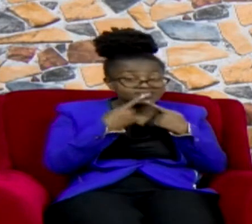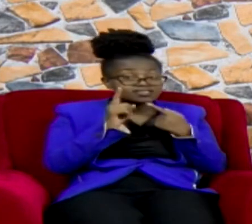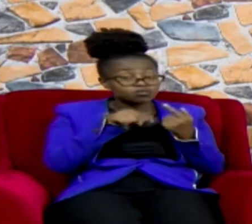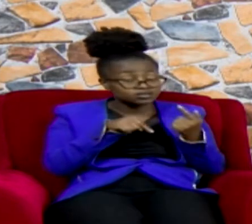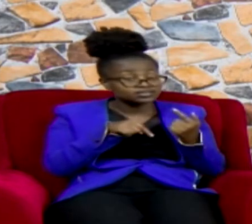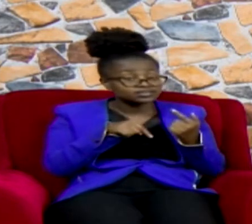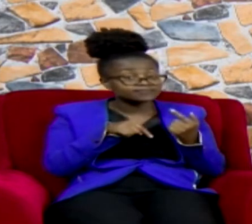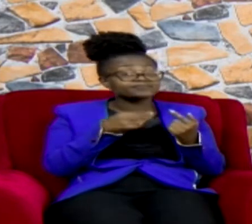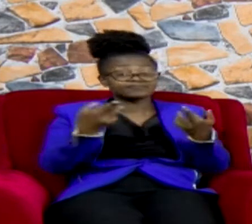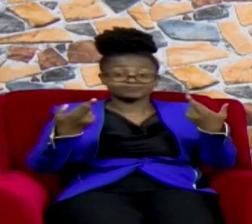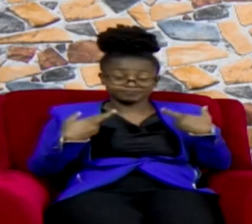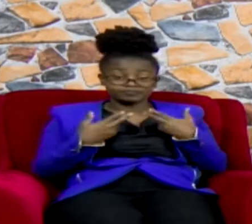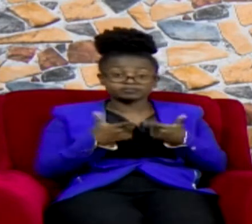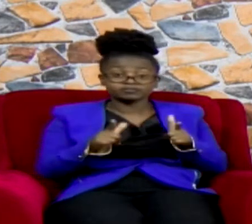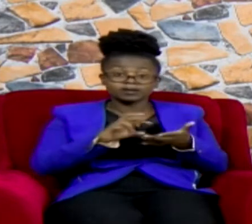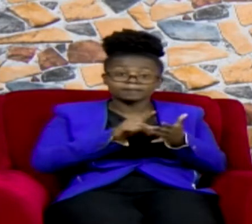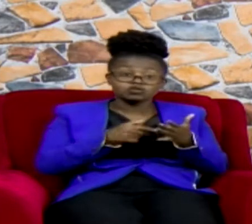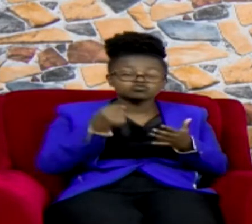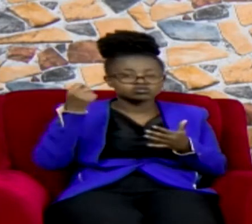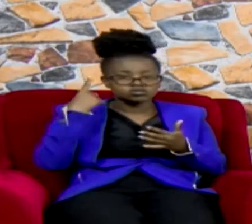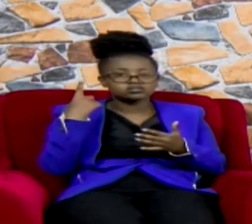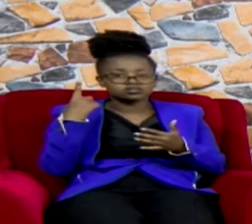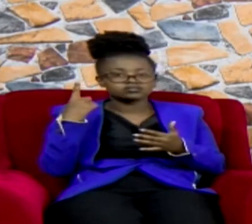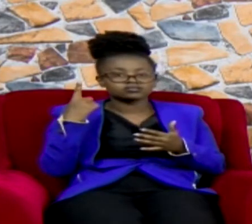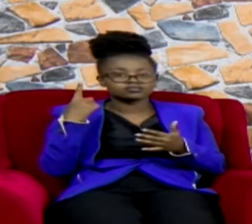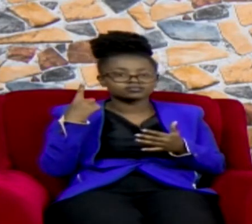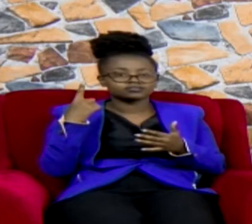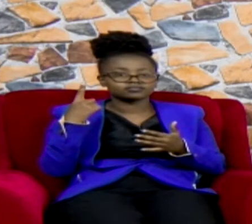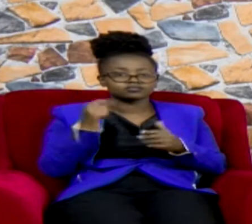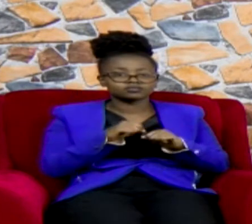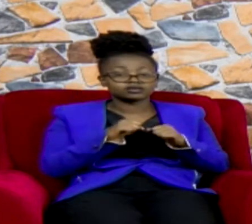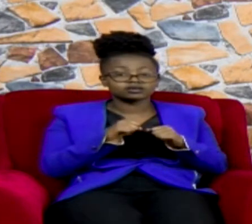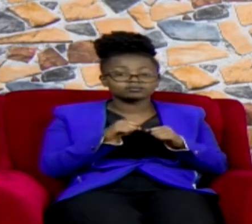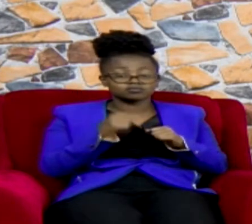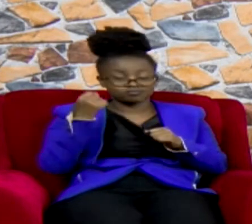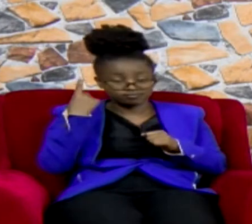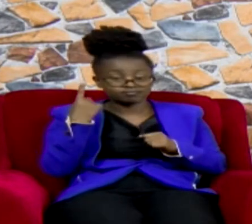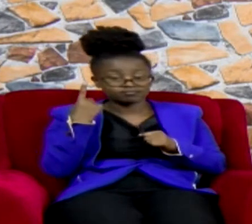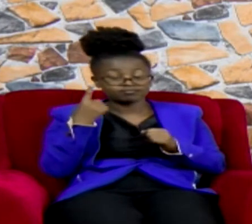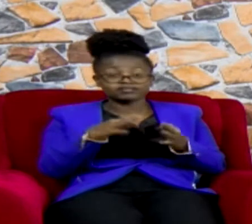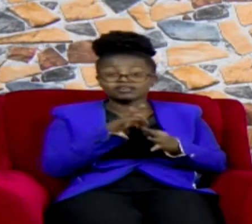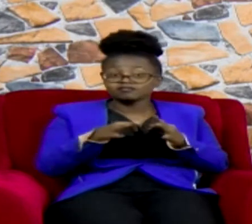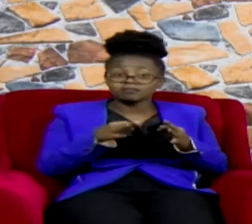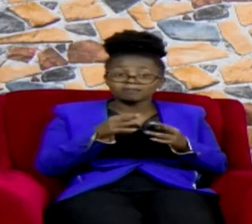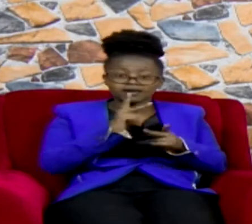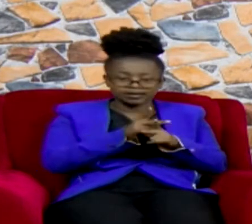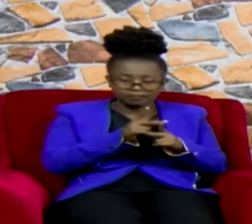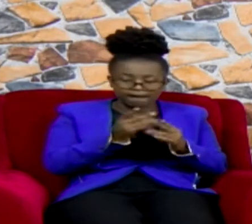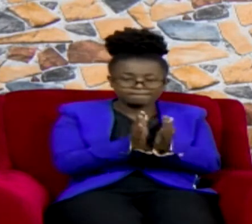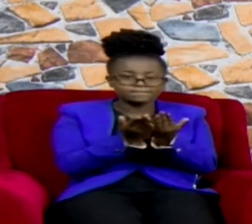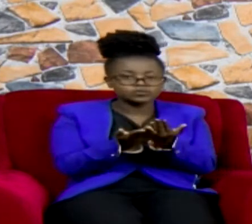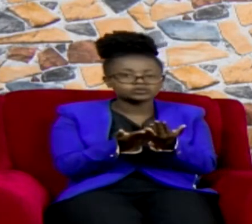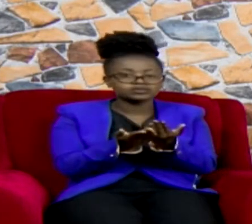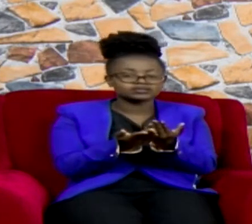here is receptive language means that you understand. You're able to comprehend. So if I put a book, cup,